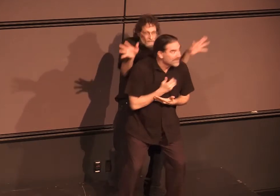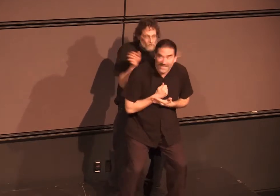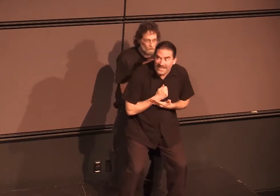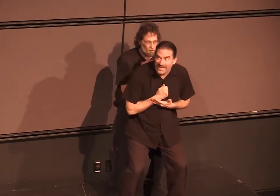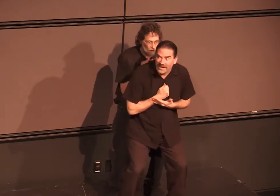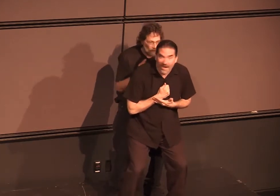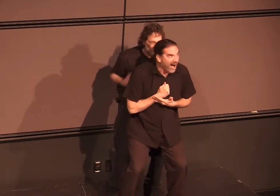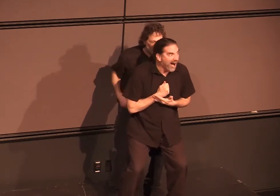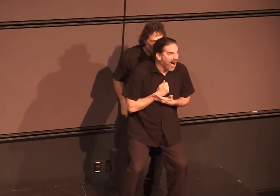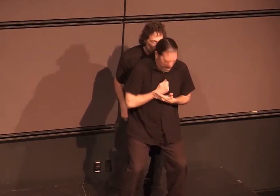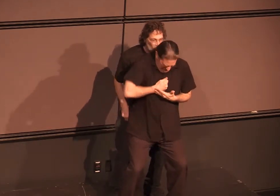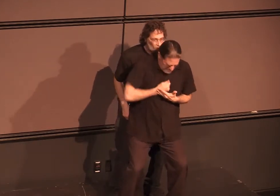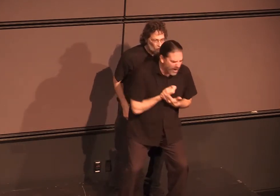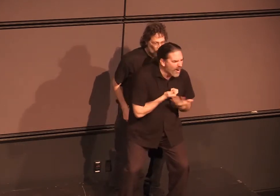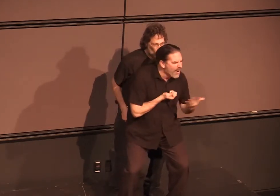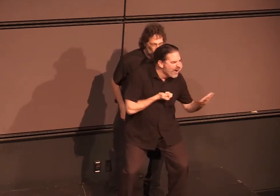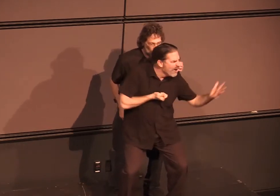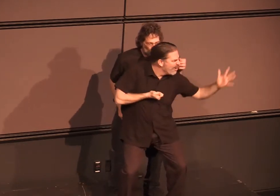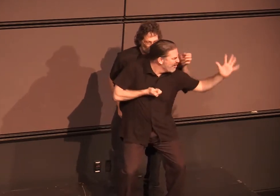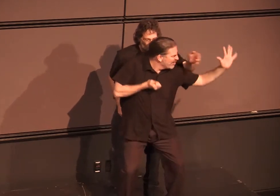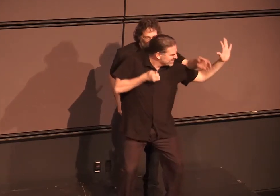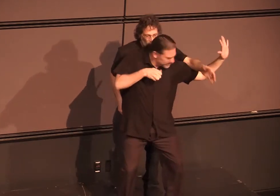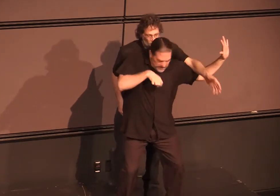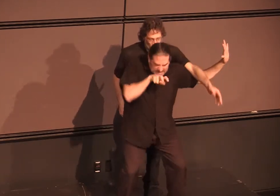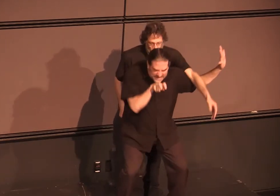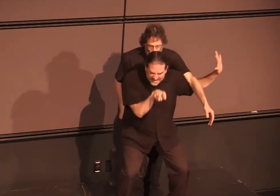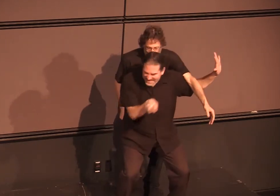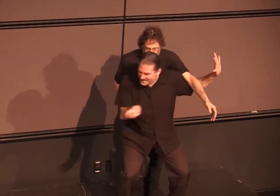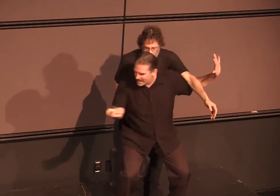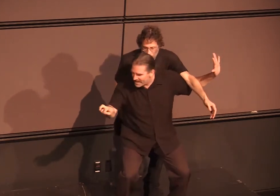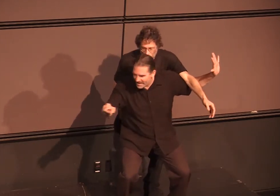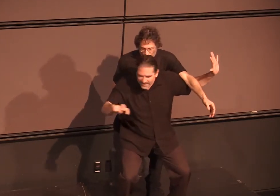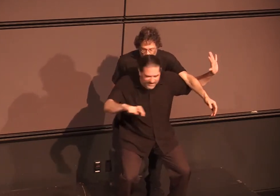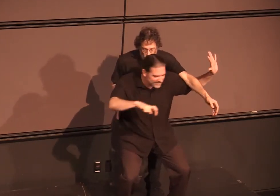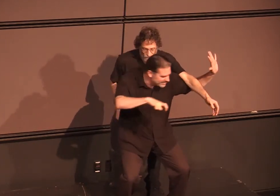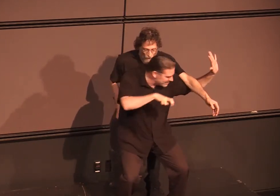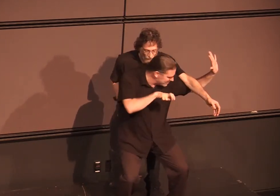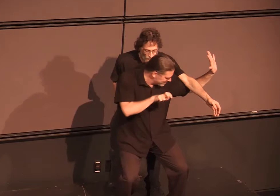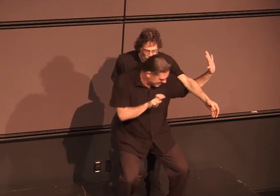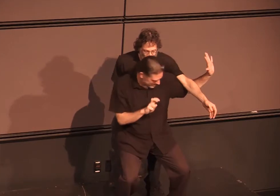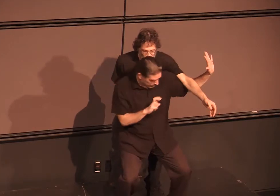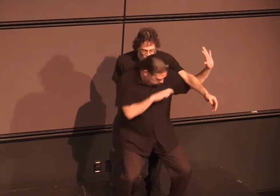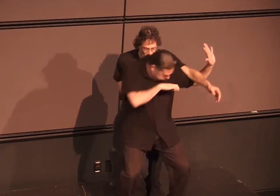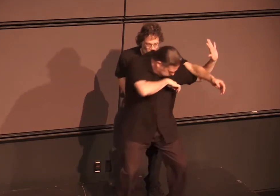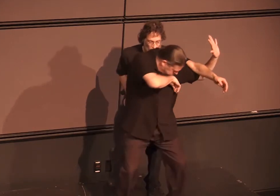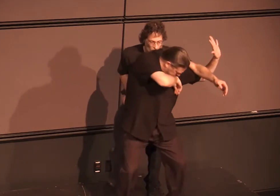Poetry. Poetry. It's a tree and a flying snake.